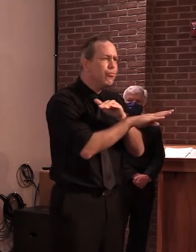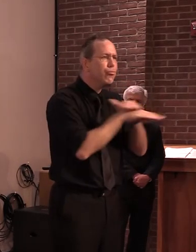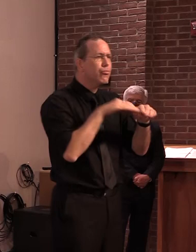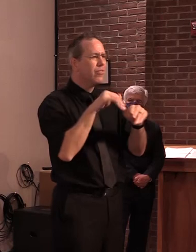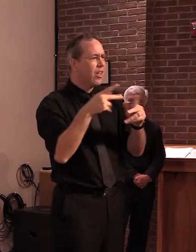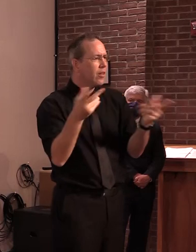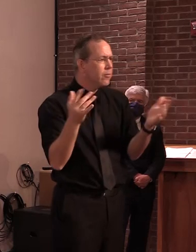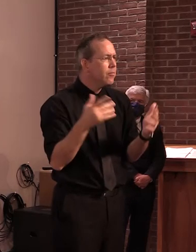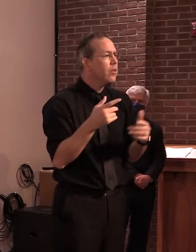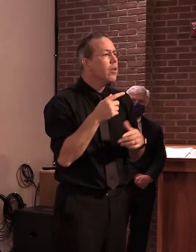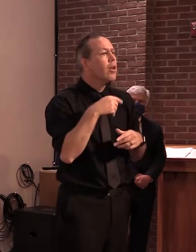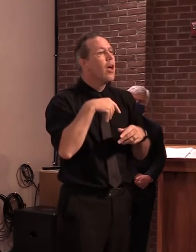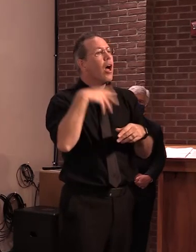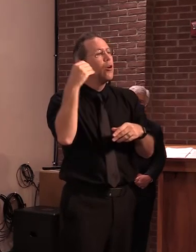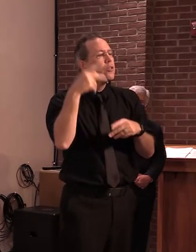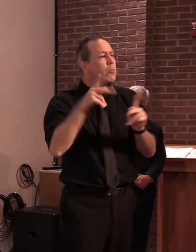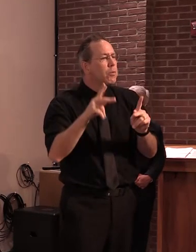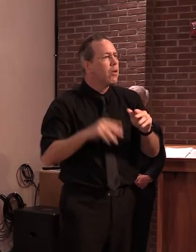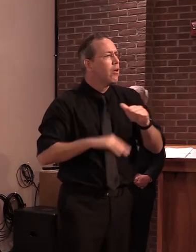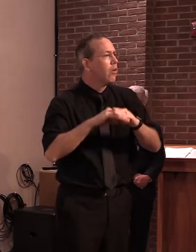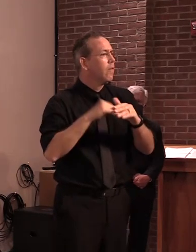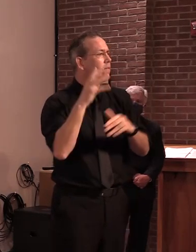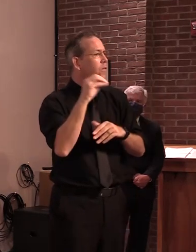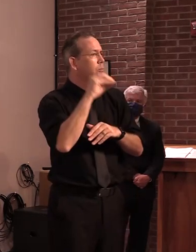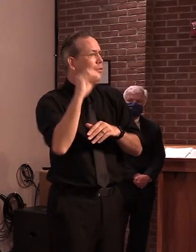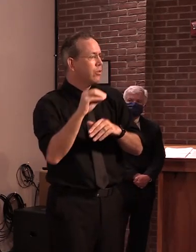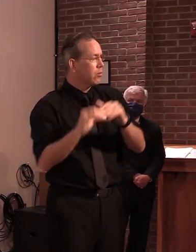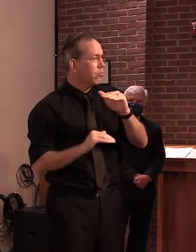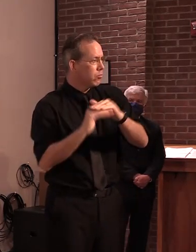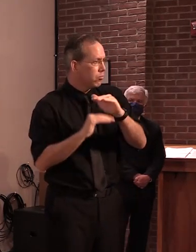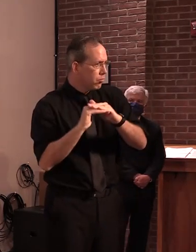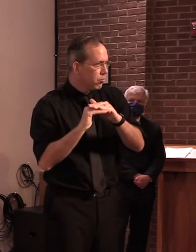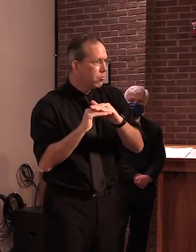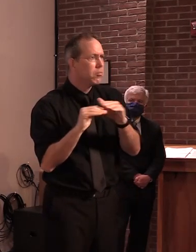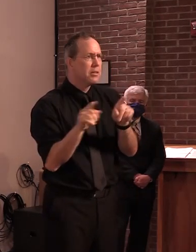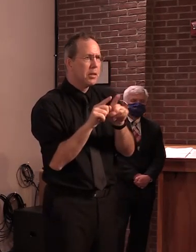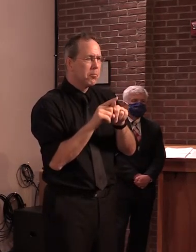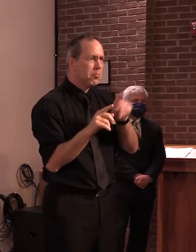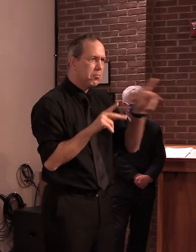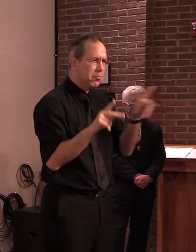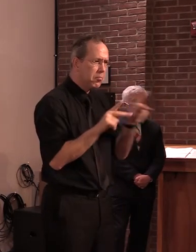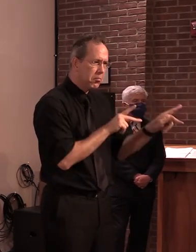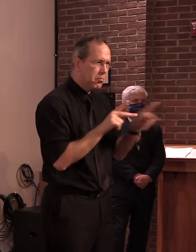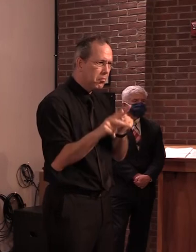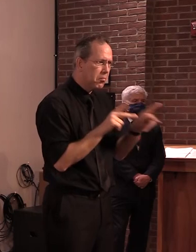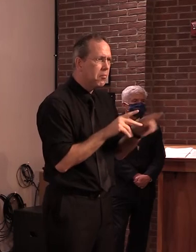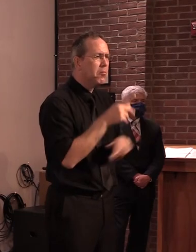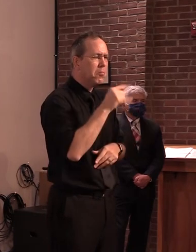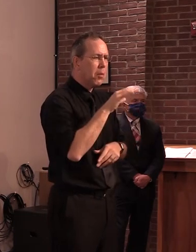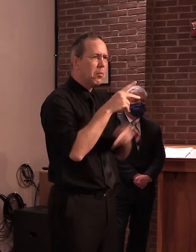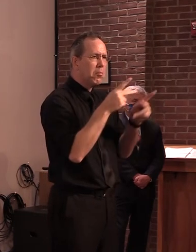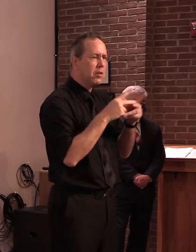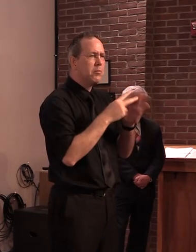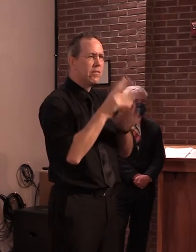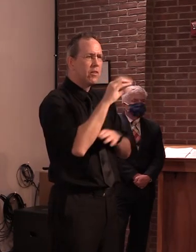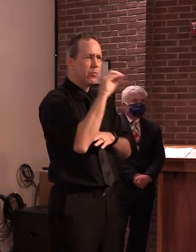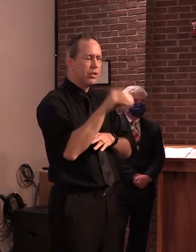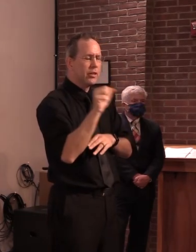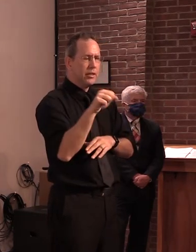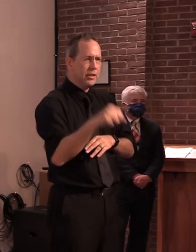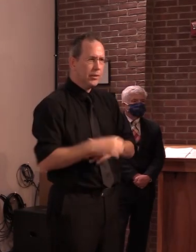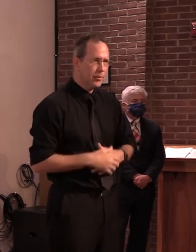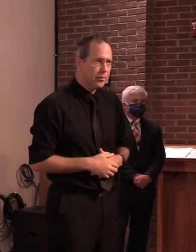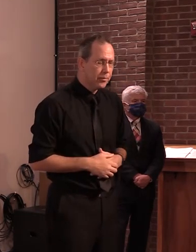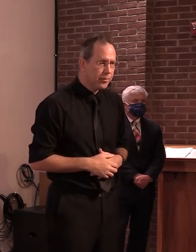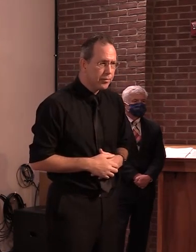150 members outside, any of those gatherings would be public and masks would be required. And